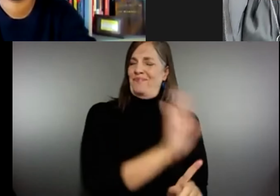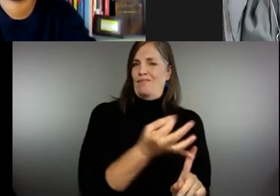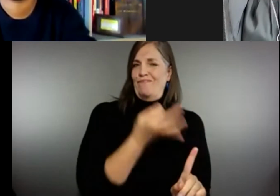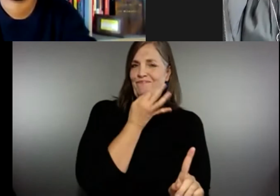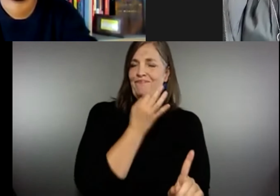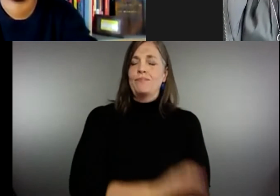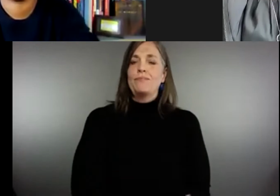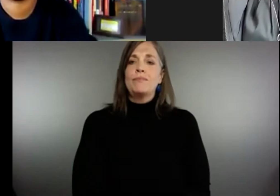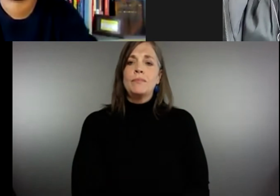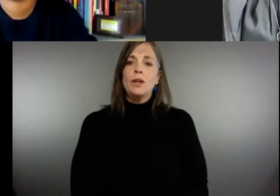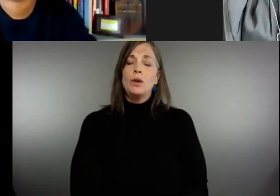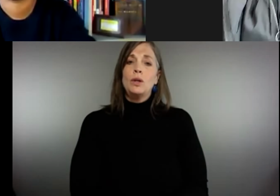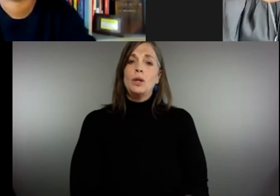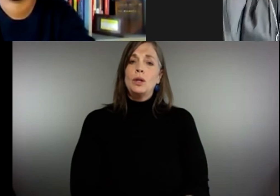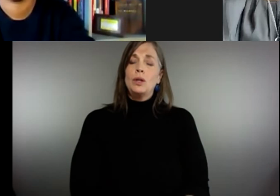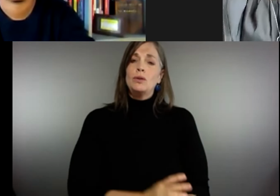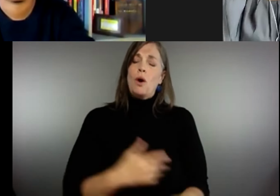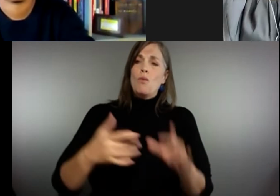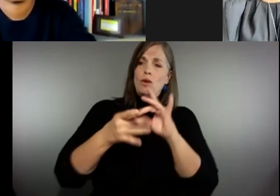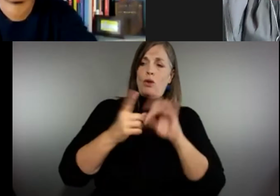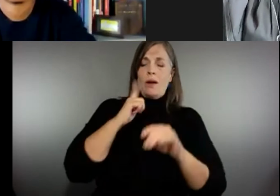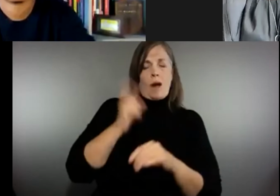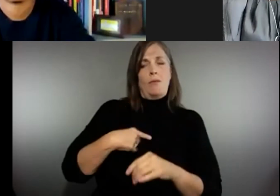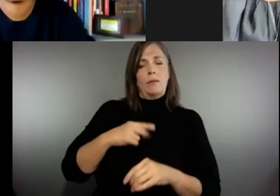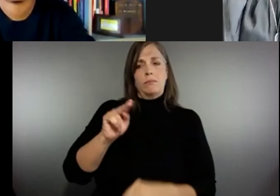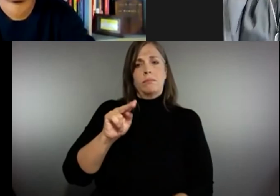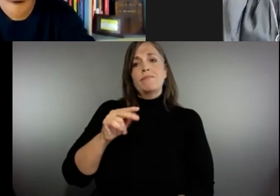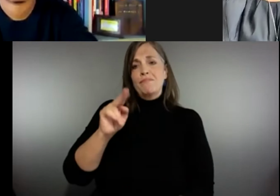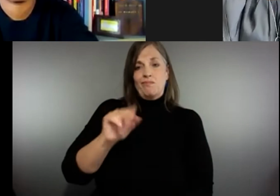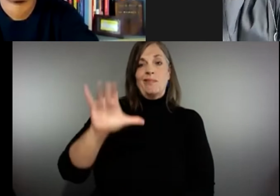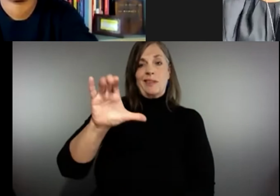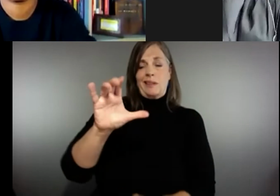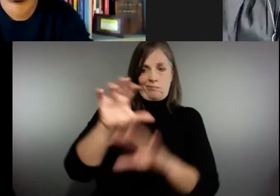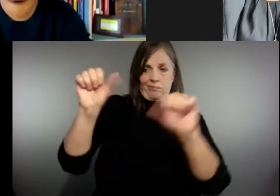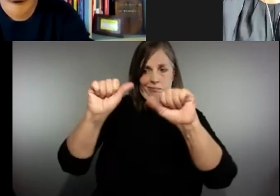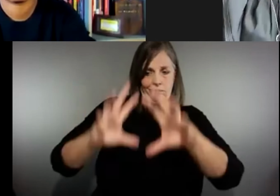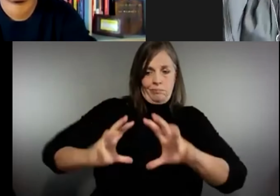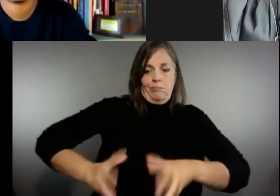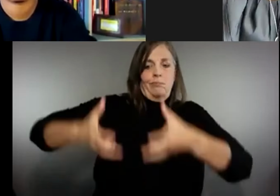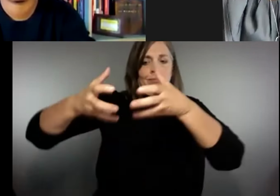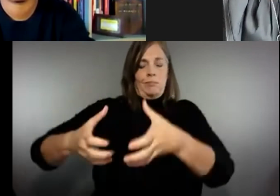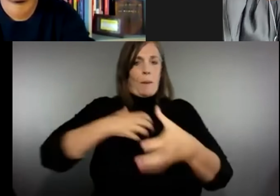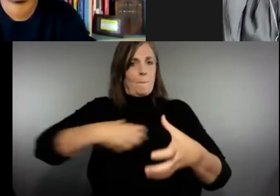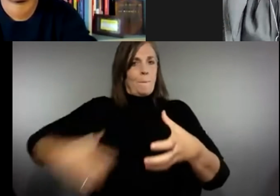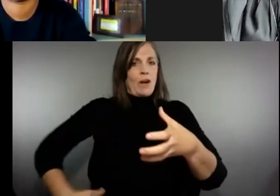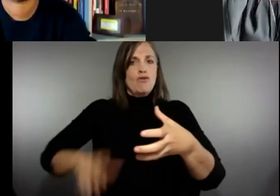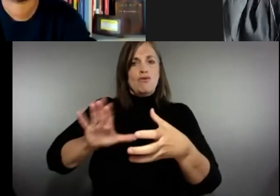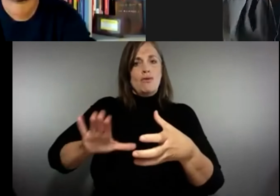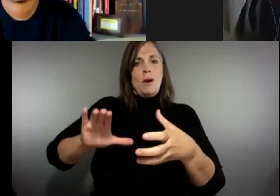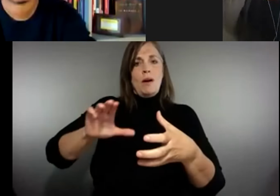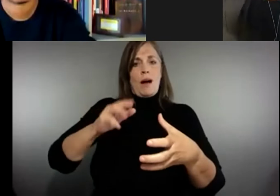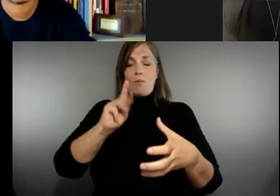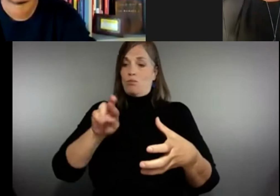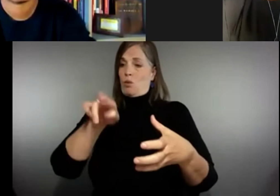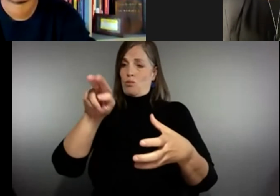that would actually bring non-profits to the table not in any kind of symbolic way um